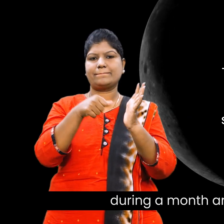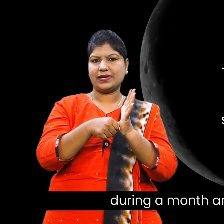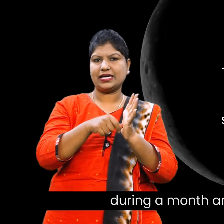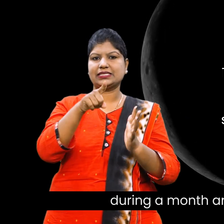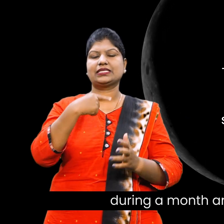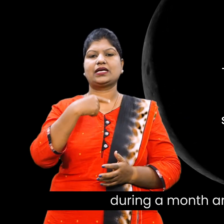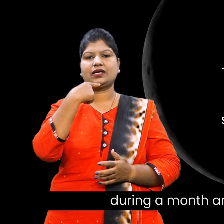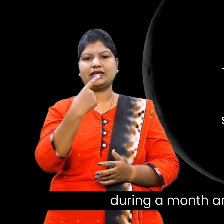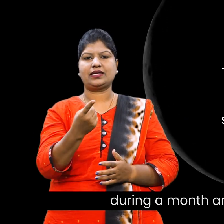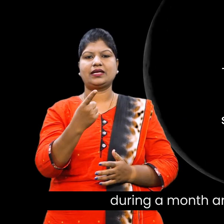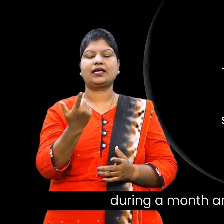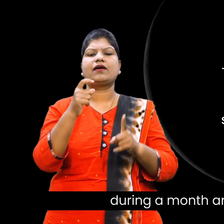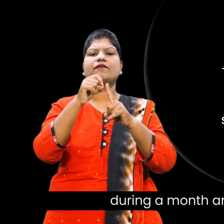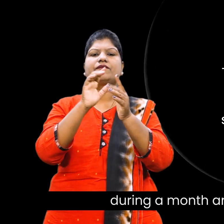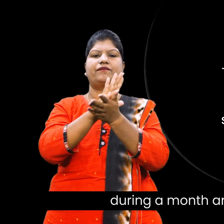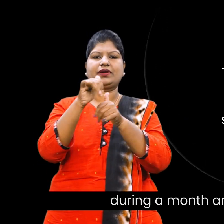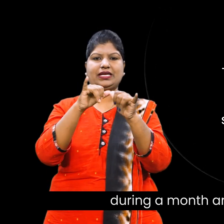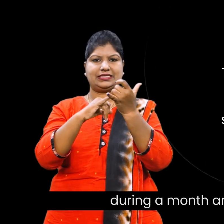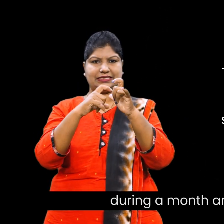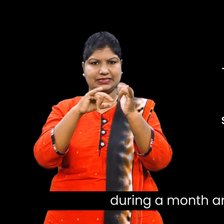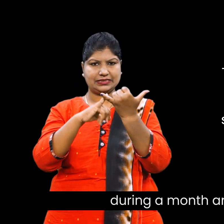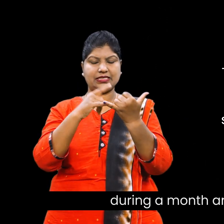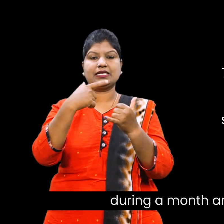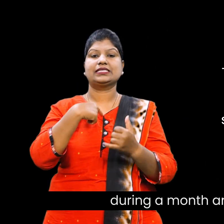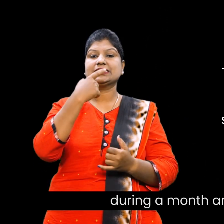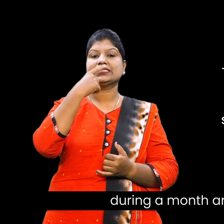are called phases of the moon.